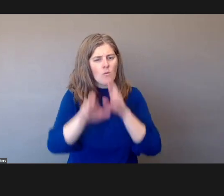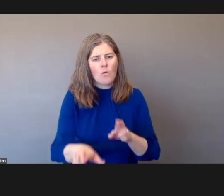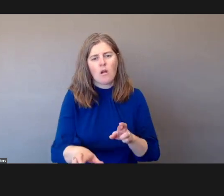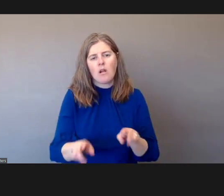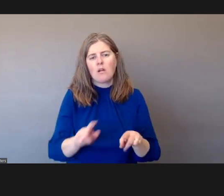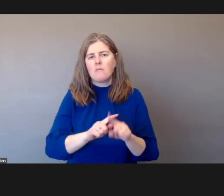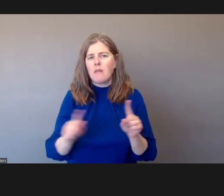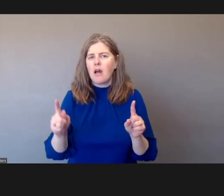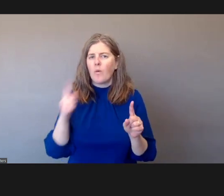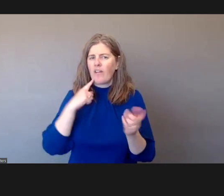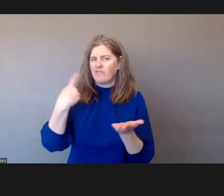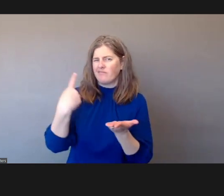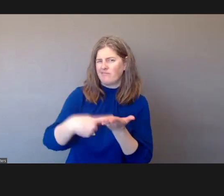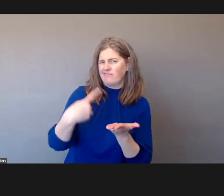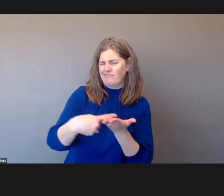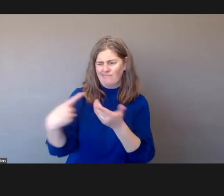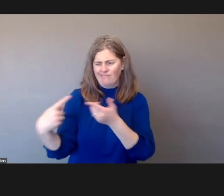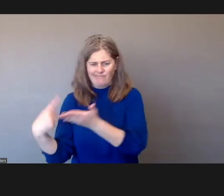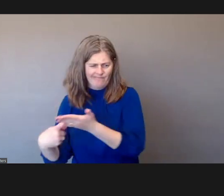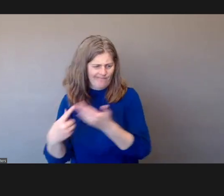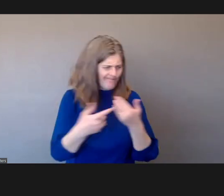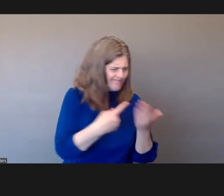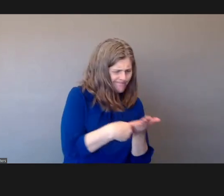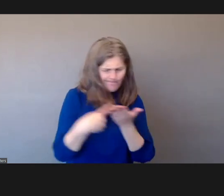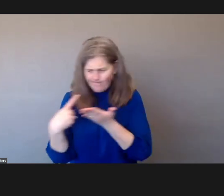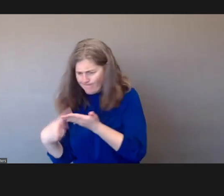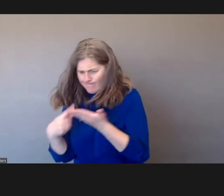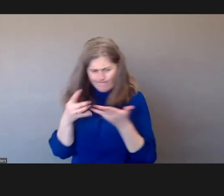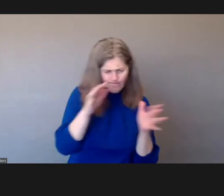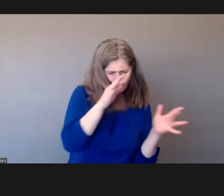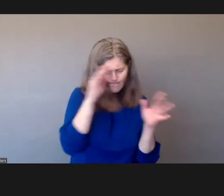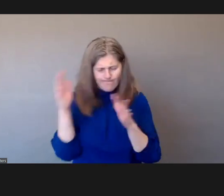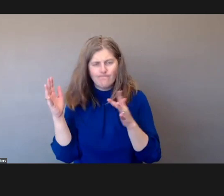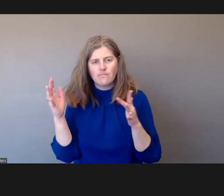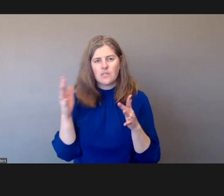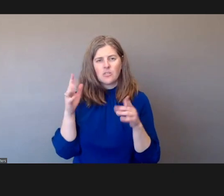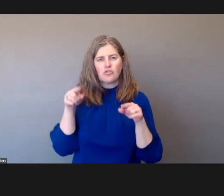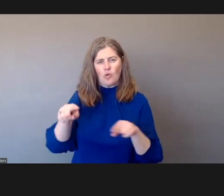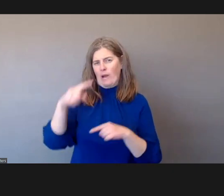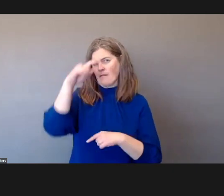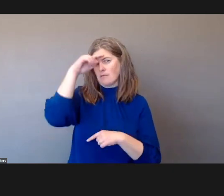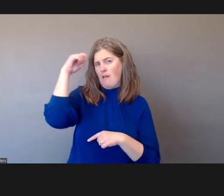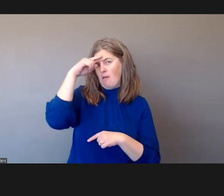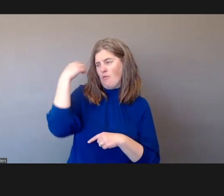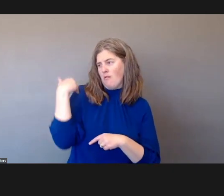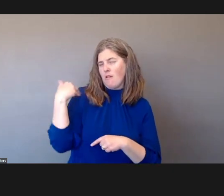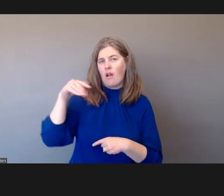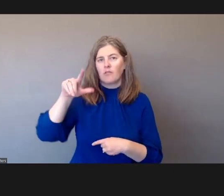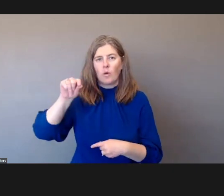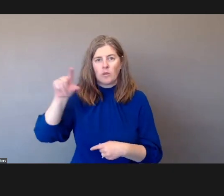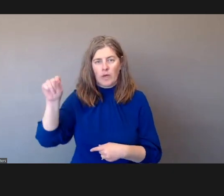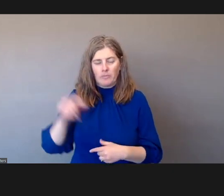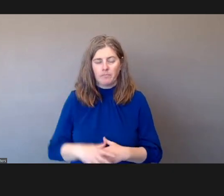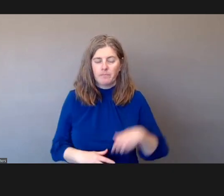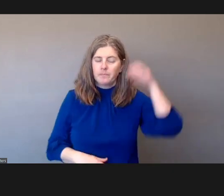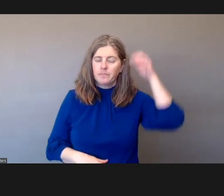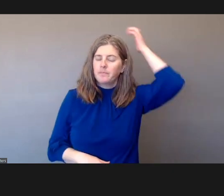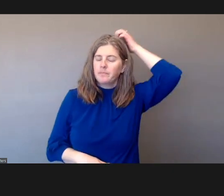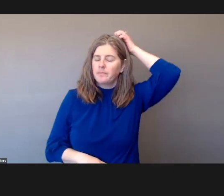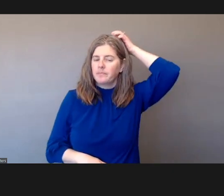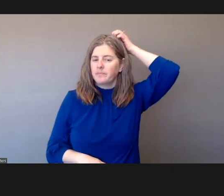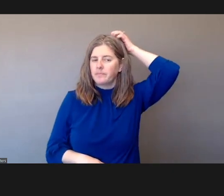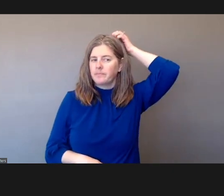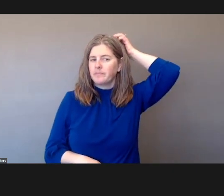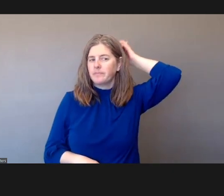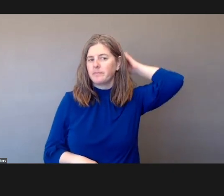of time debating this in New Mexico in the summer of 2020. And I